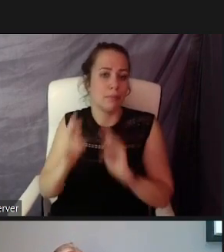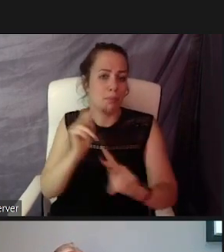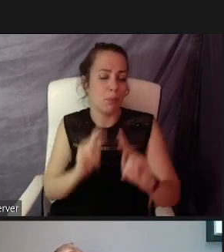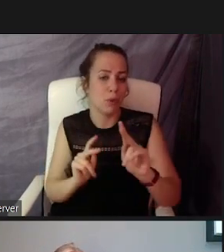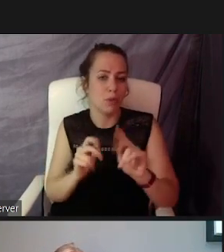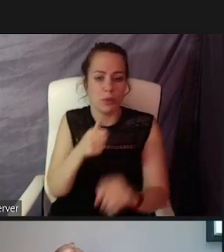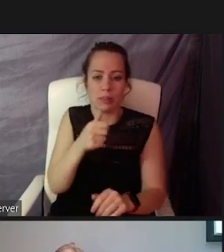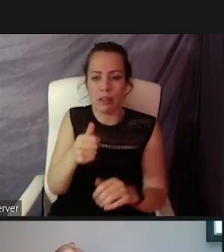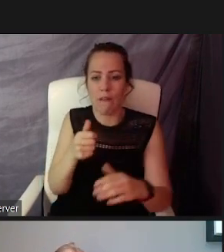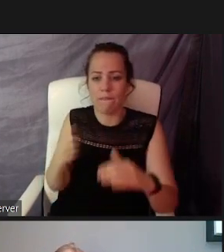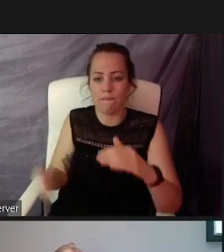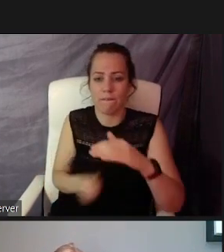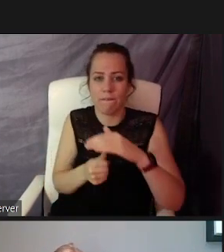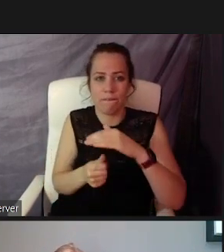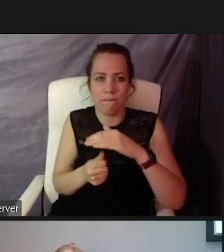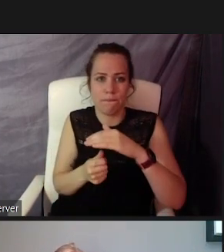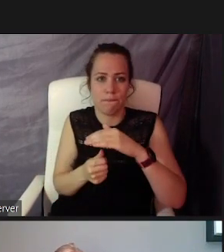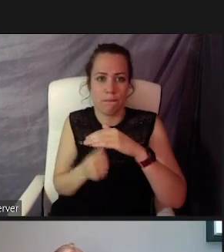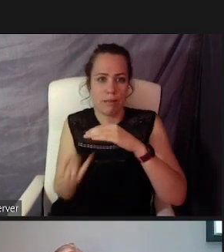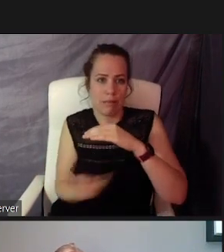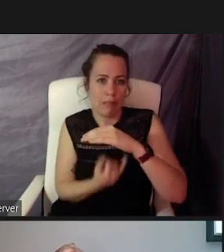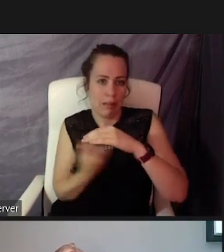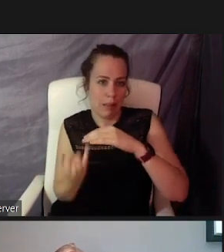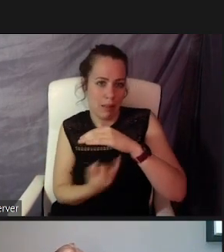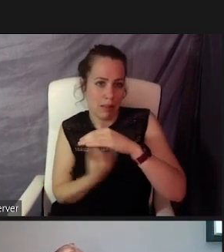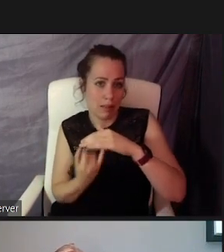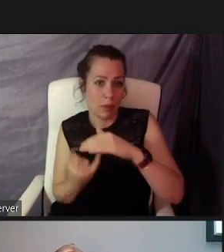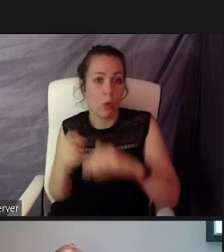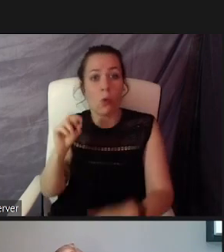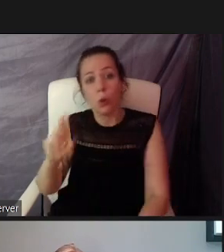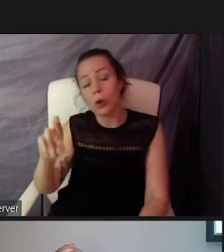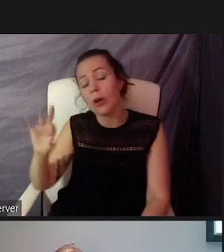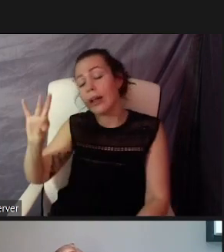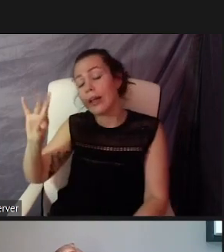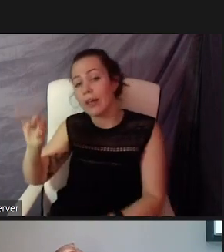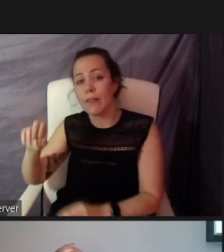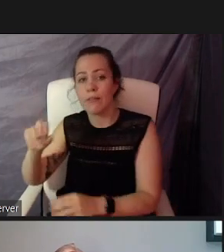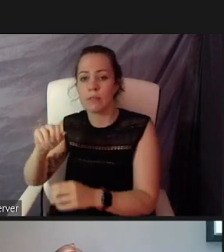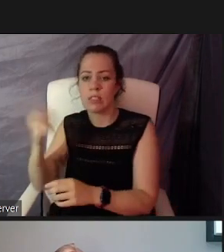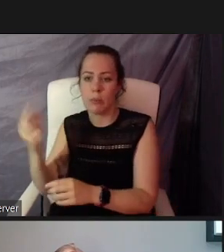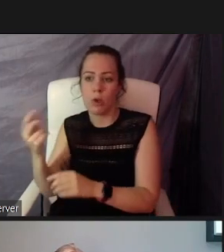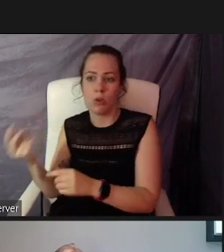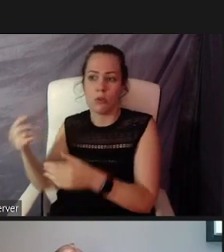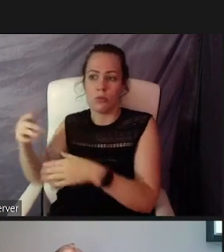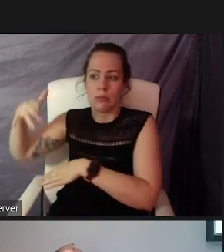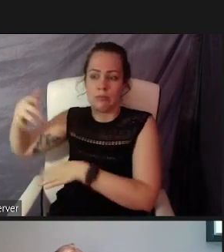just came to do, who just come into the country to be under quarantine.